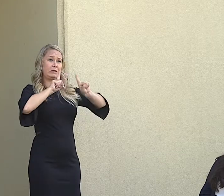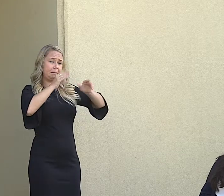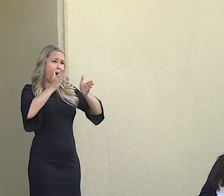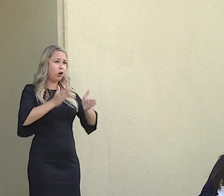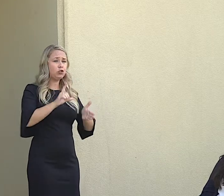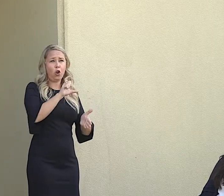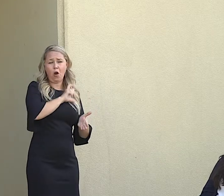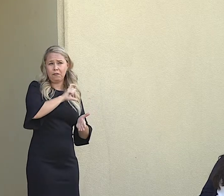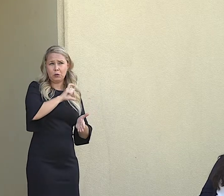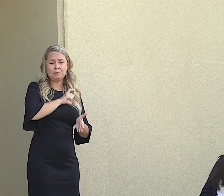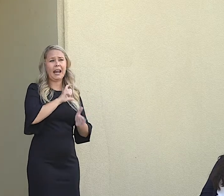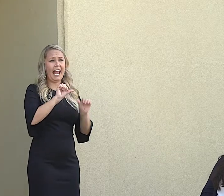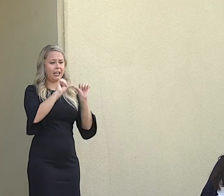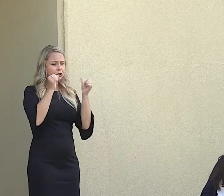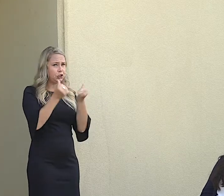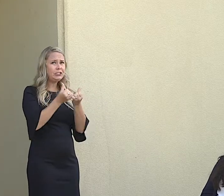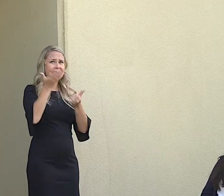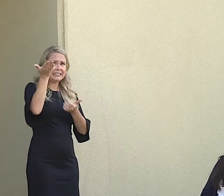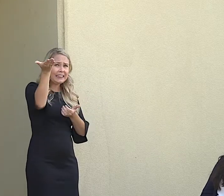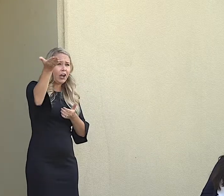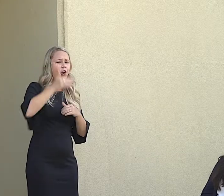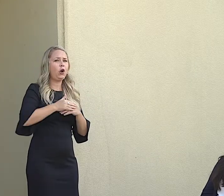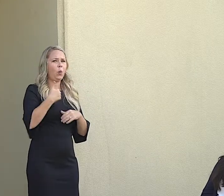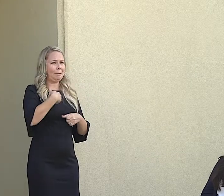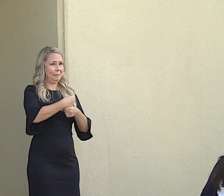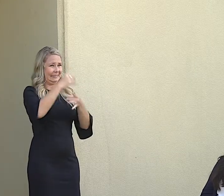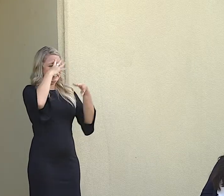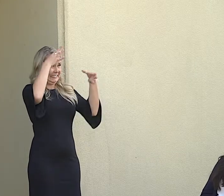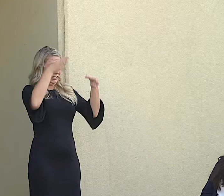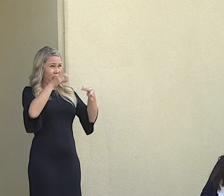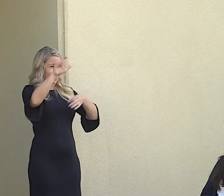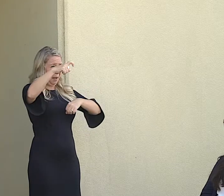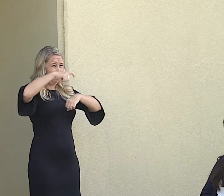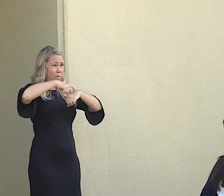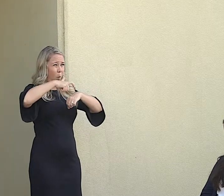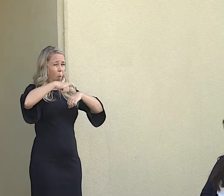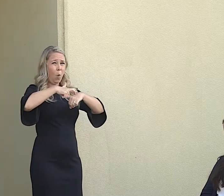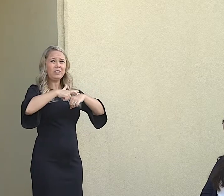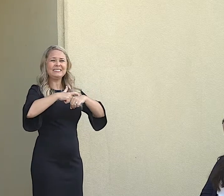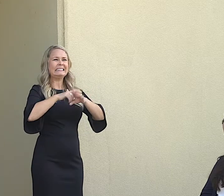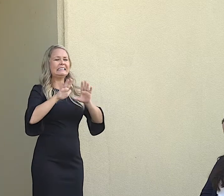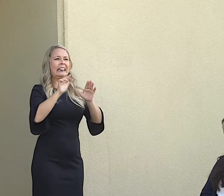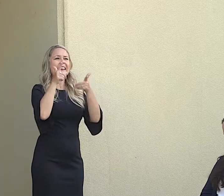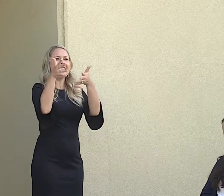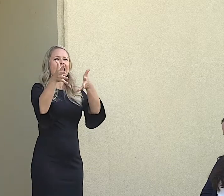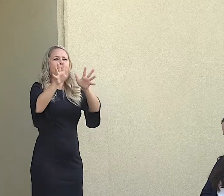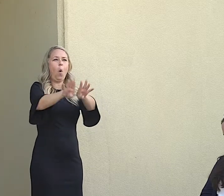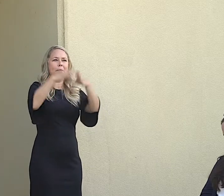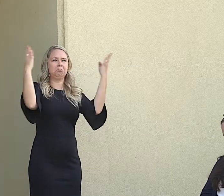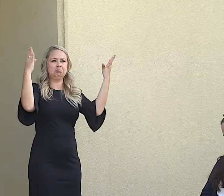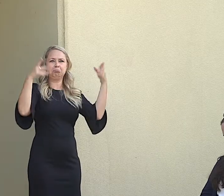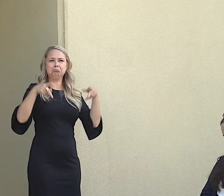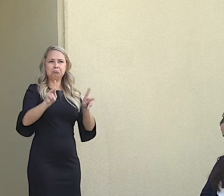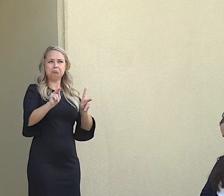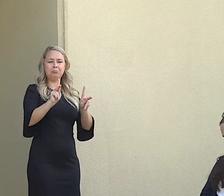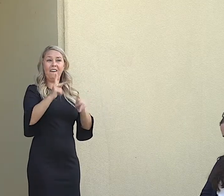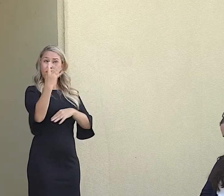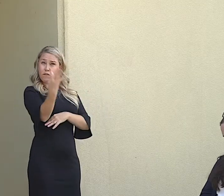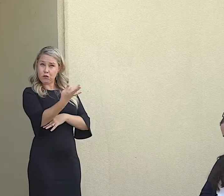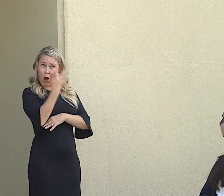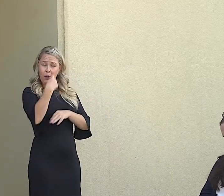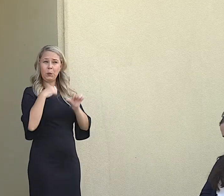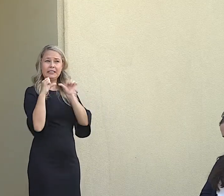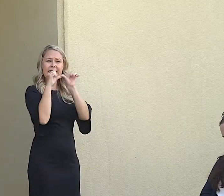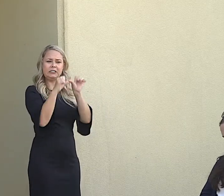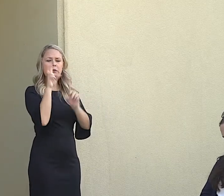our law enforcement agencies that were on the ground, and we made a decision at that point to leave our beaches open. Then on Friday, as we